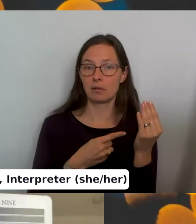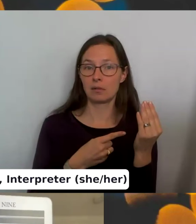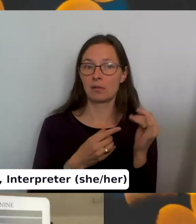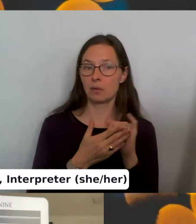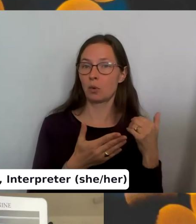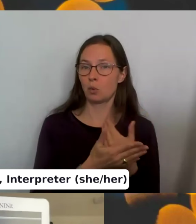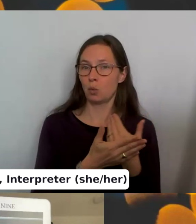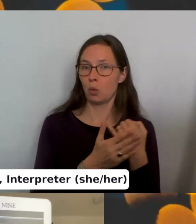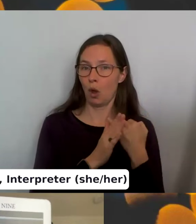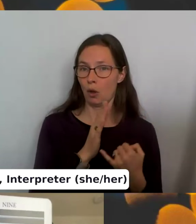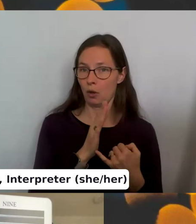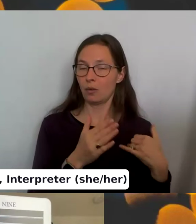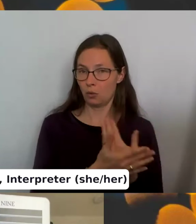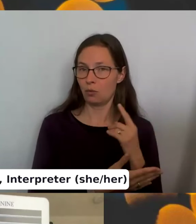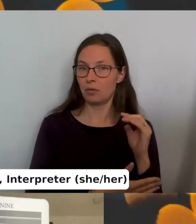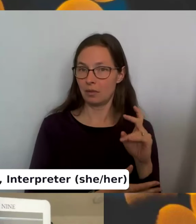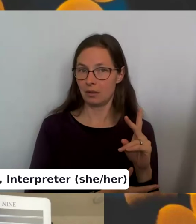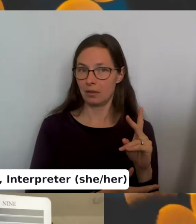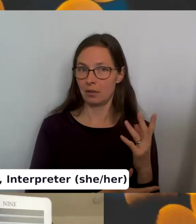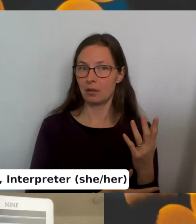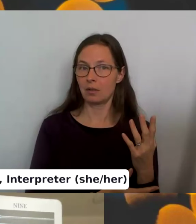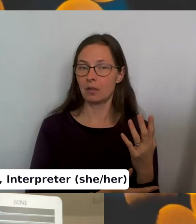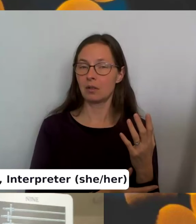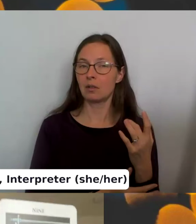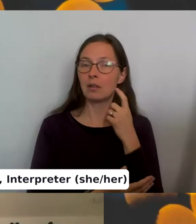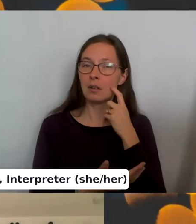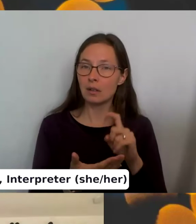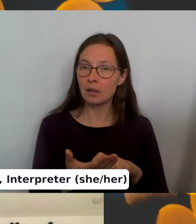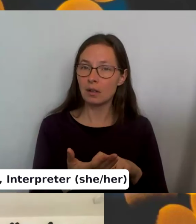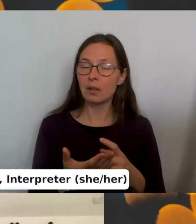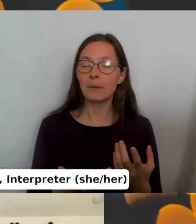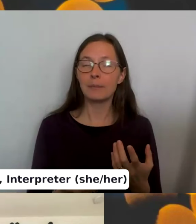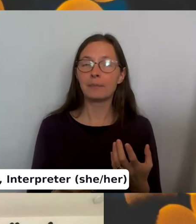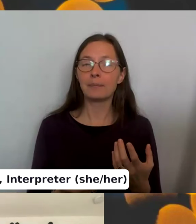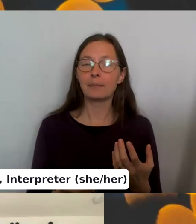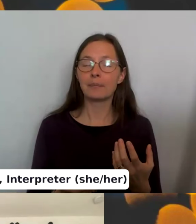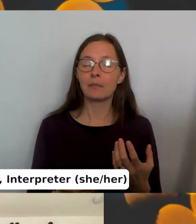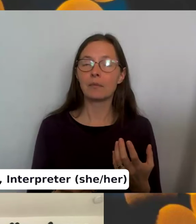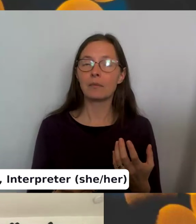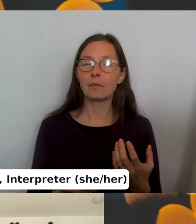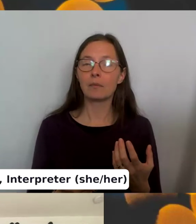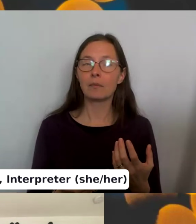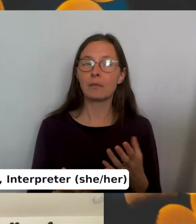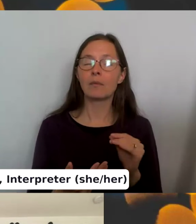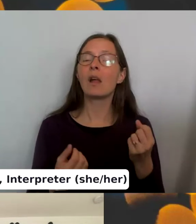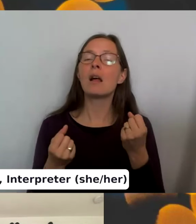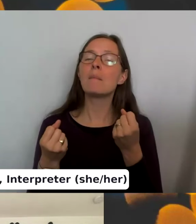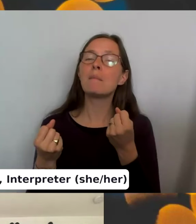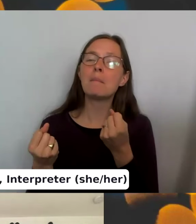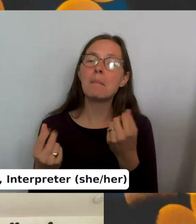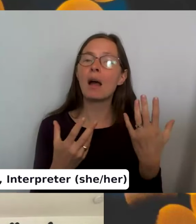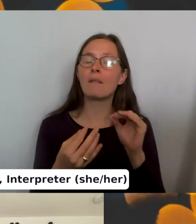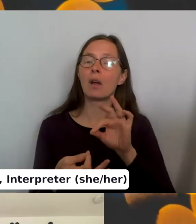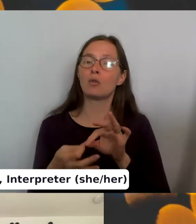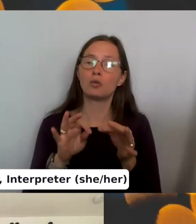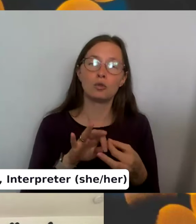new artwork from this new deck. So I would say also the bulk of interpretations online and